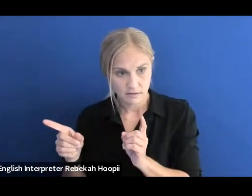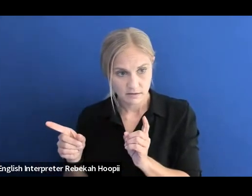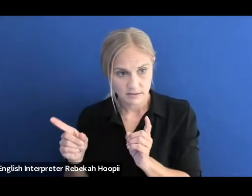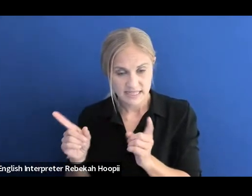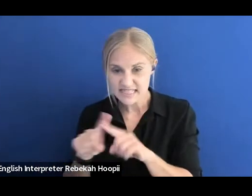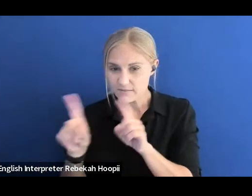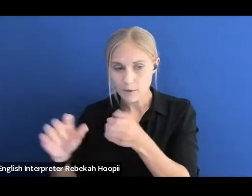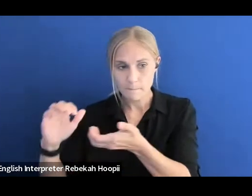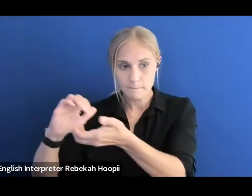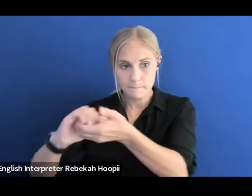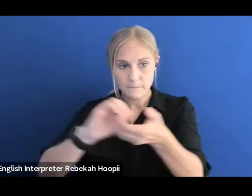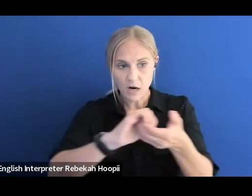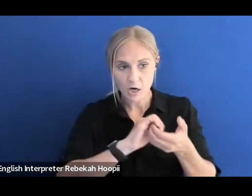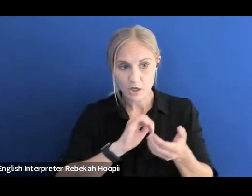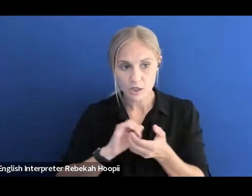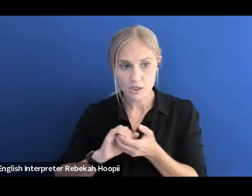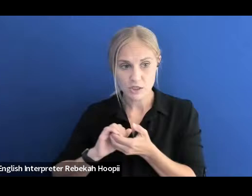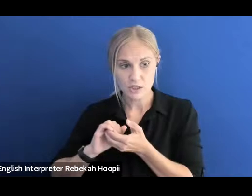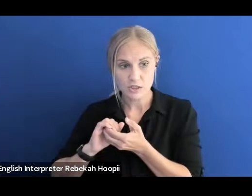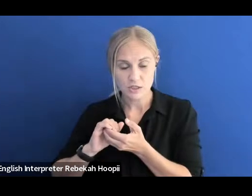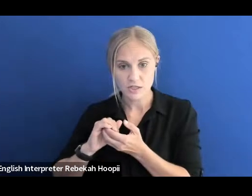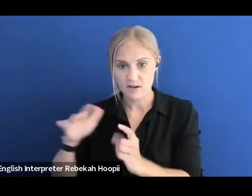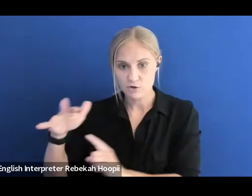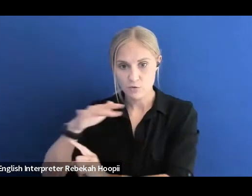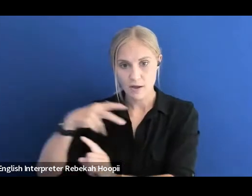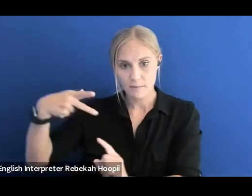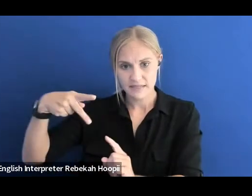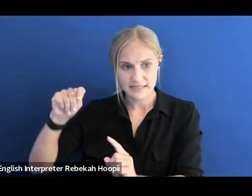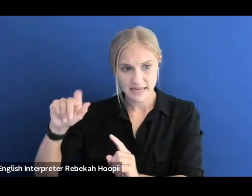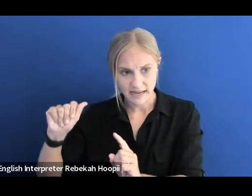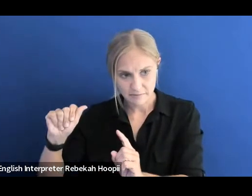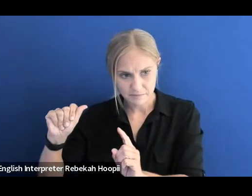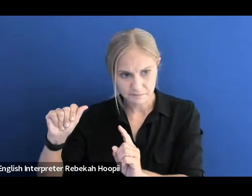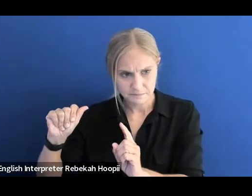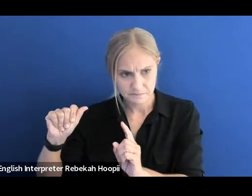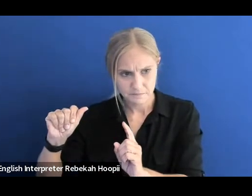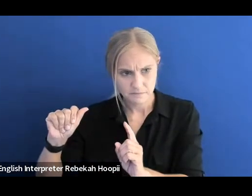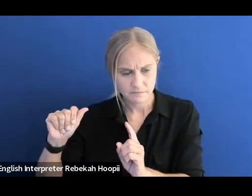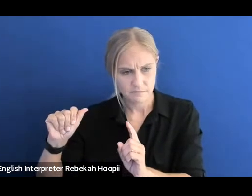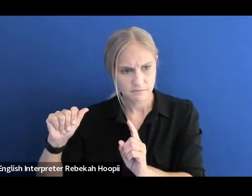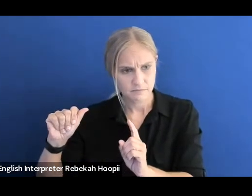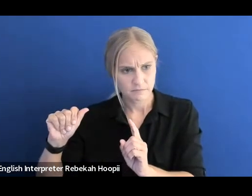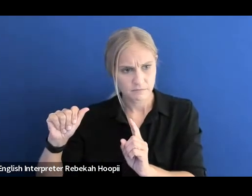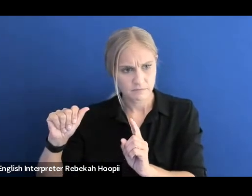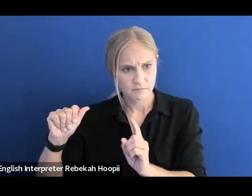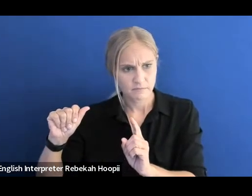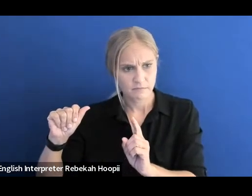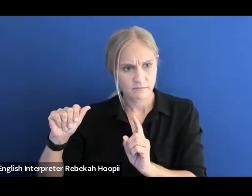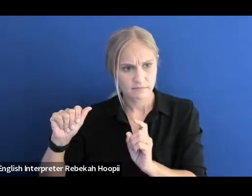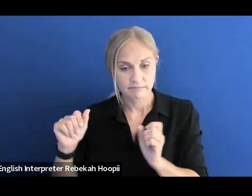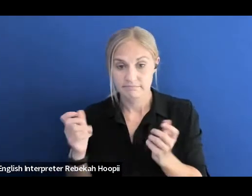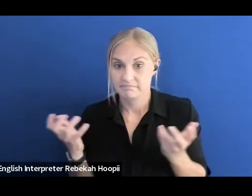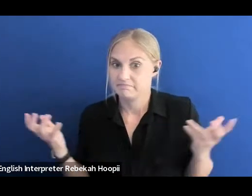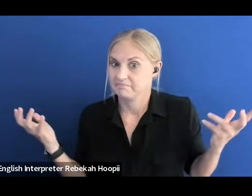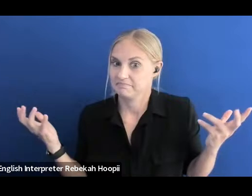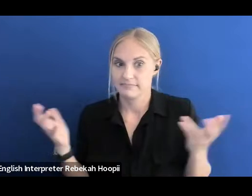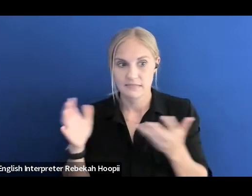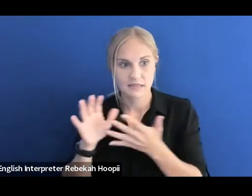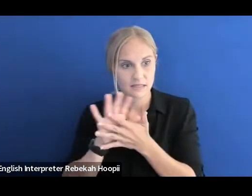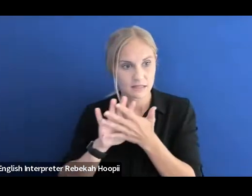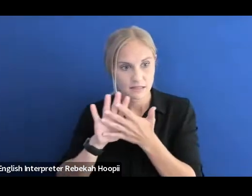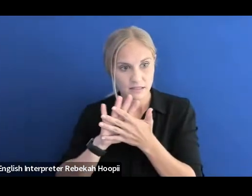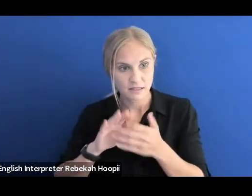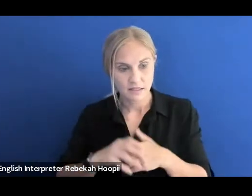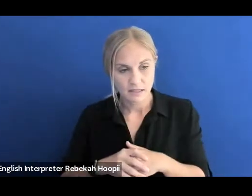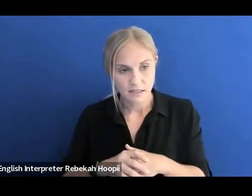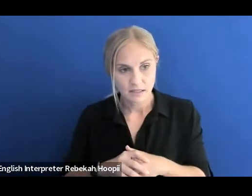partners that are surrounding the PTA, they should be here. They should be here front and center, but they're not here